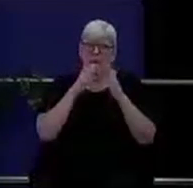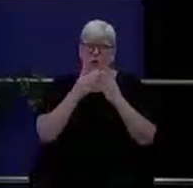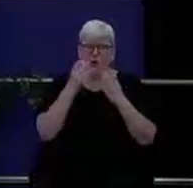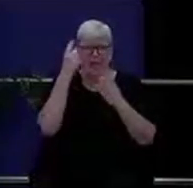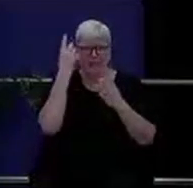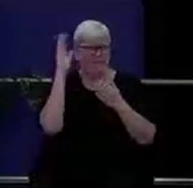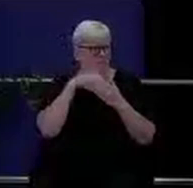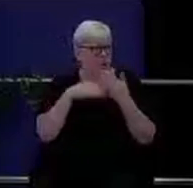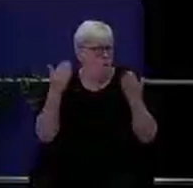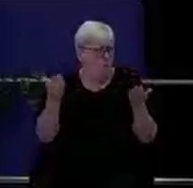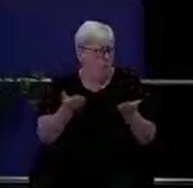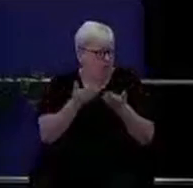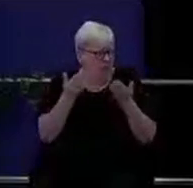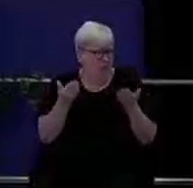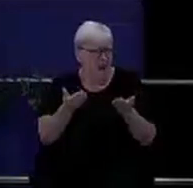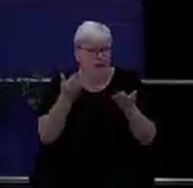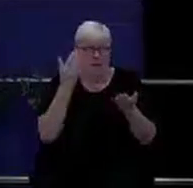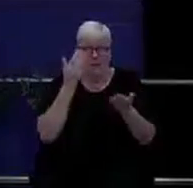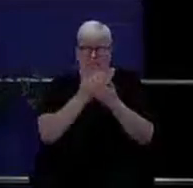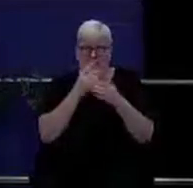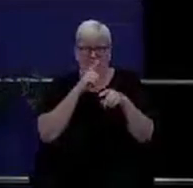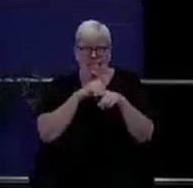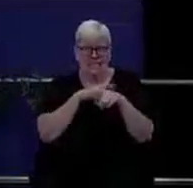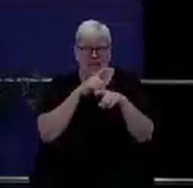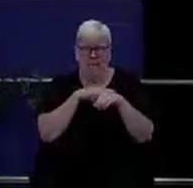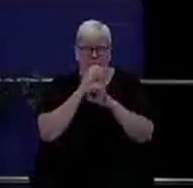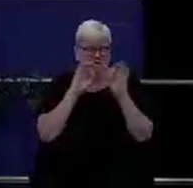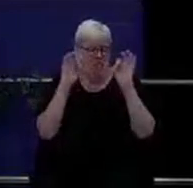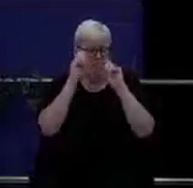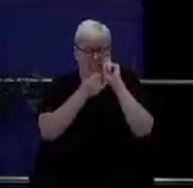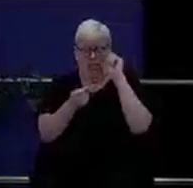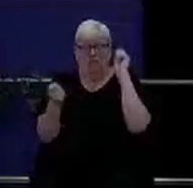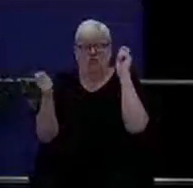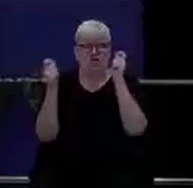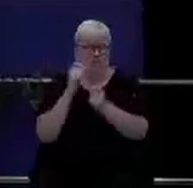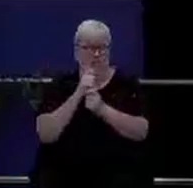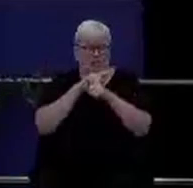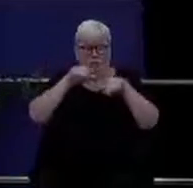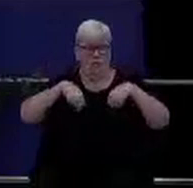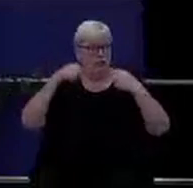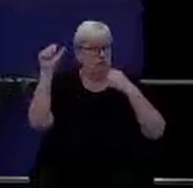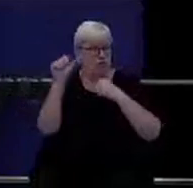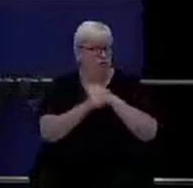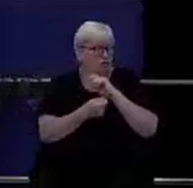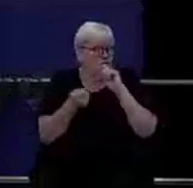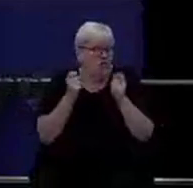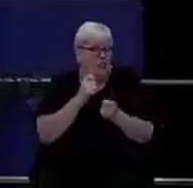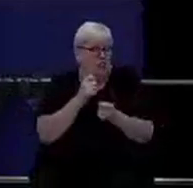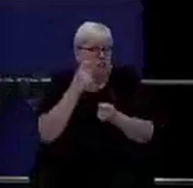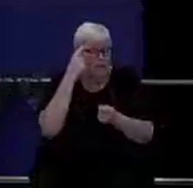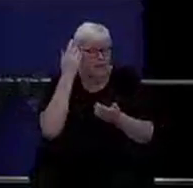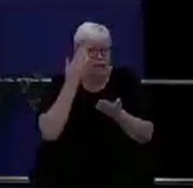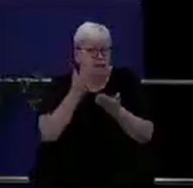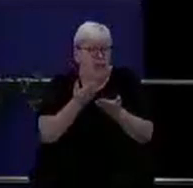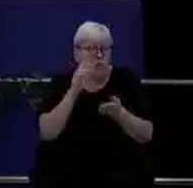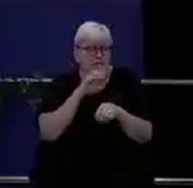And also, has the time not come when we really have to change our ideas? Or perhaps it's too late,